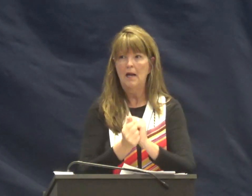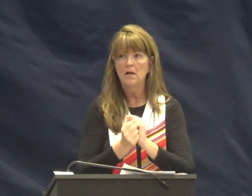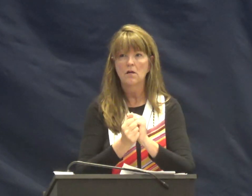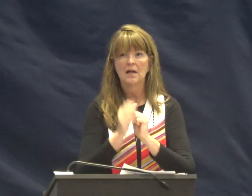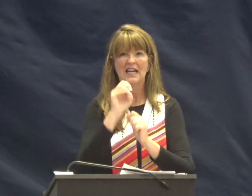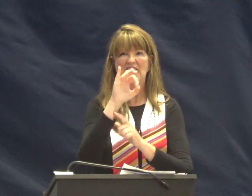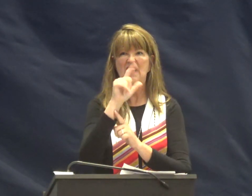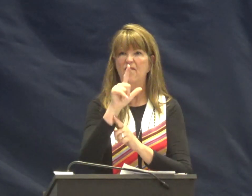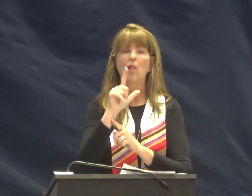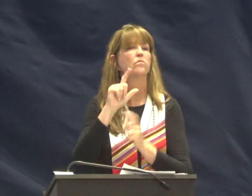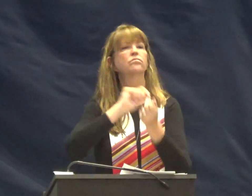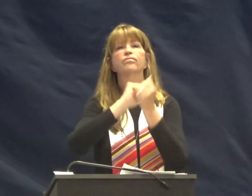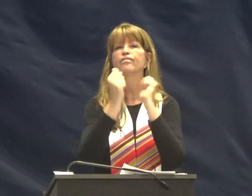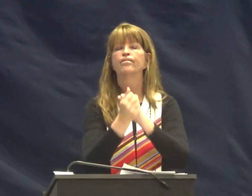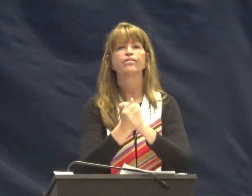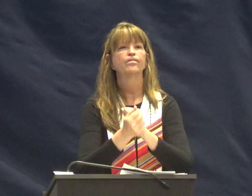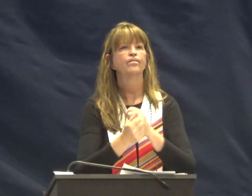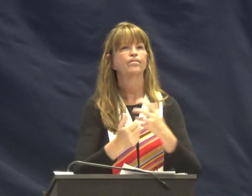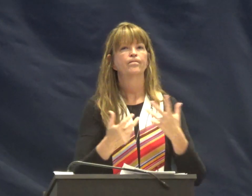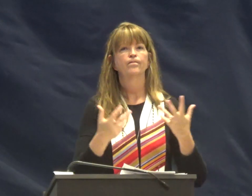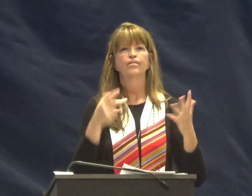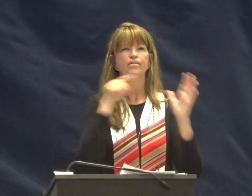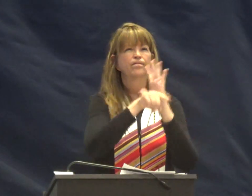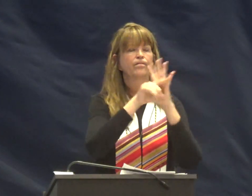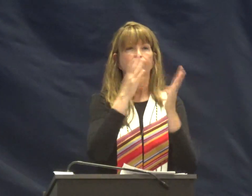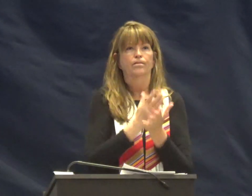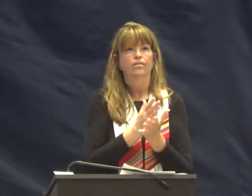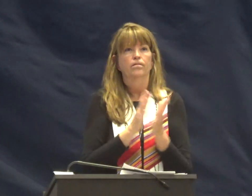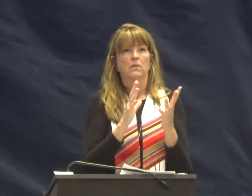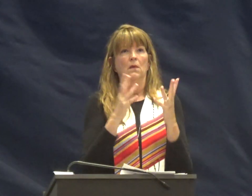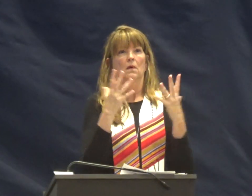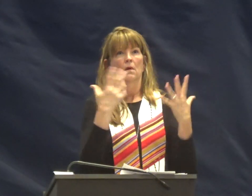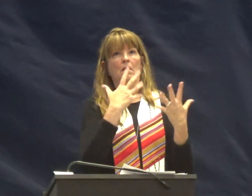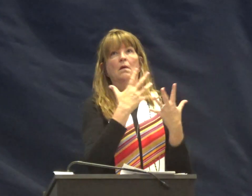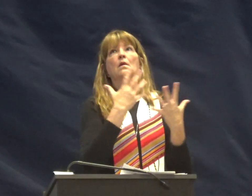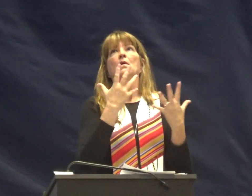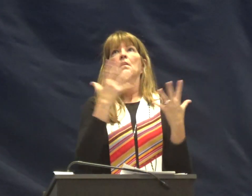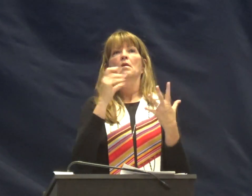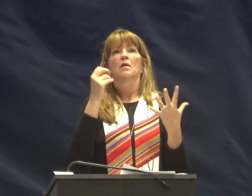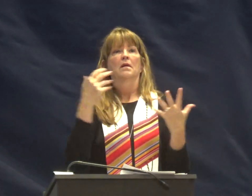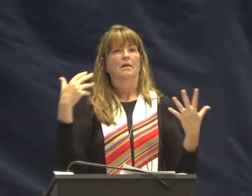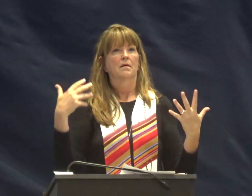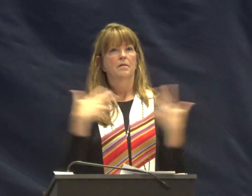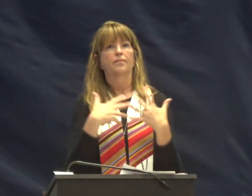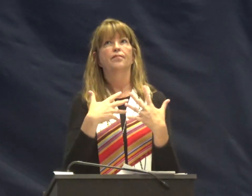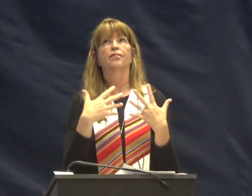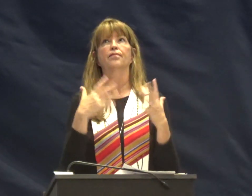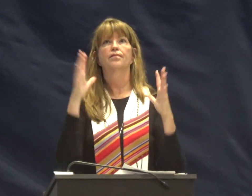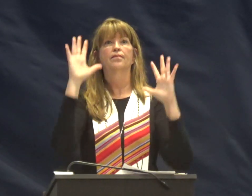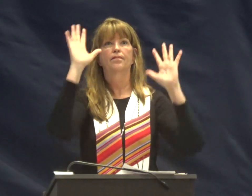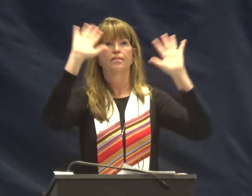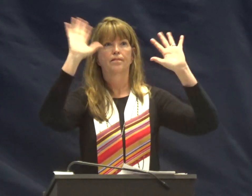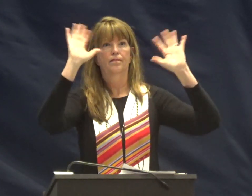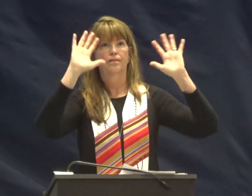this, the subjects did that, they were saying that they would change their evil ways when they stopped slaughtering